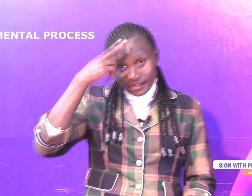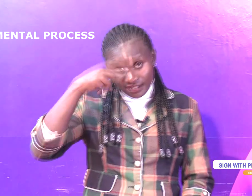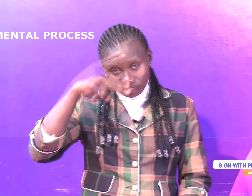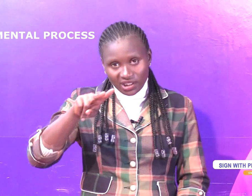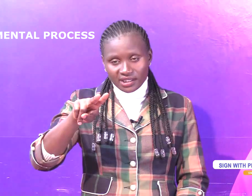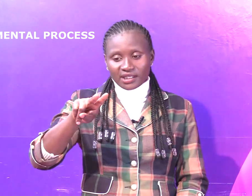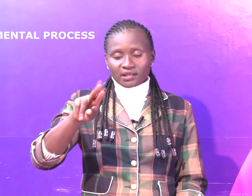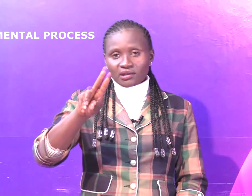suspect,